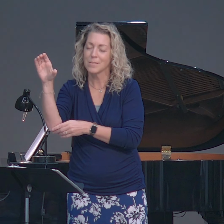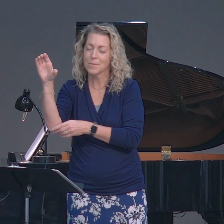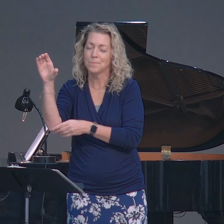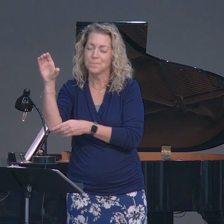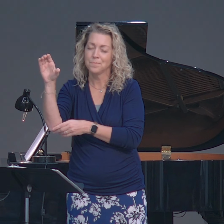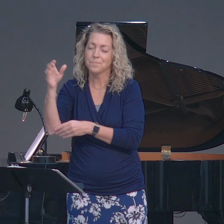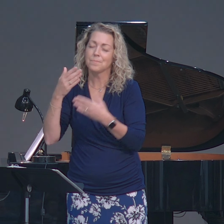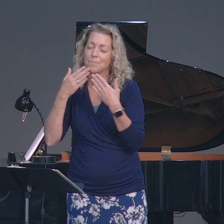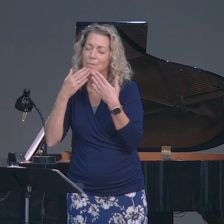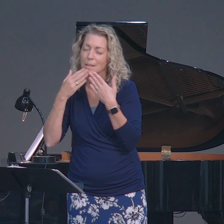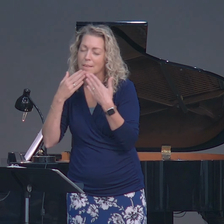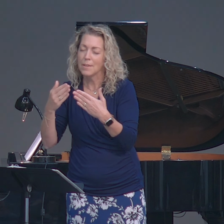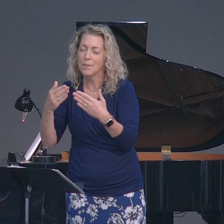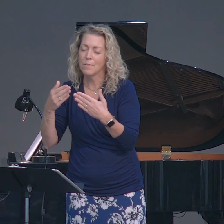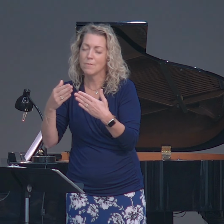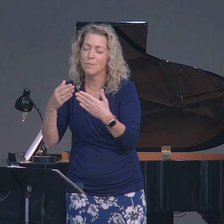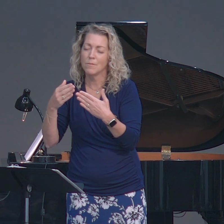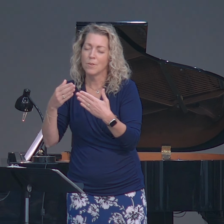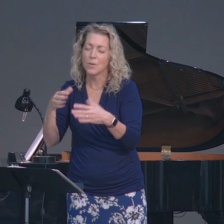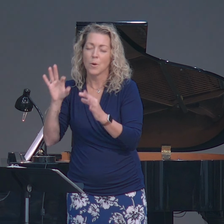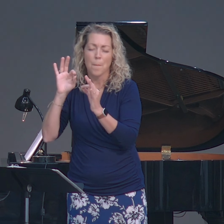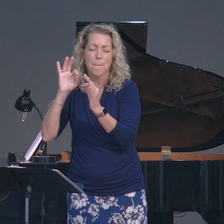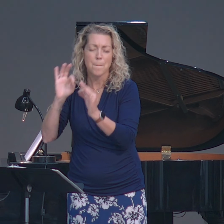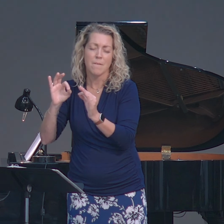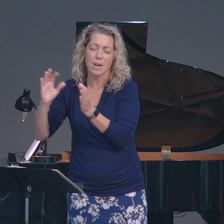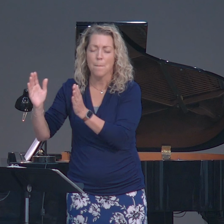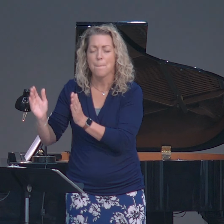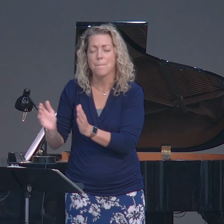your perfect plan of